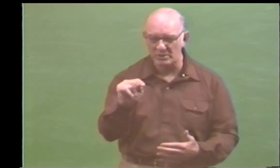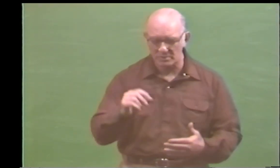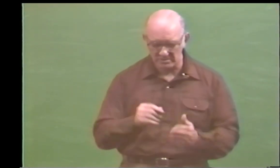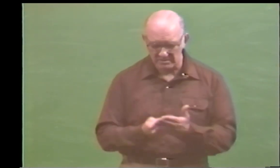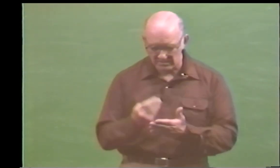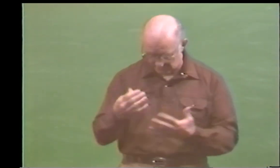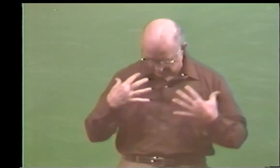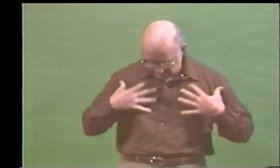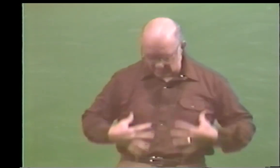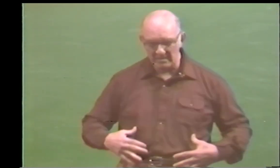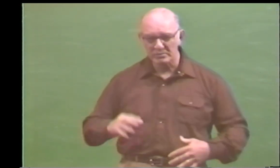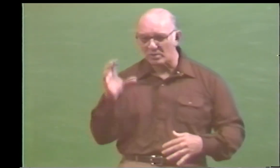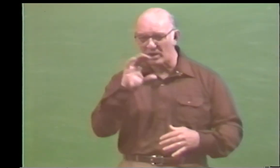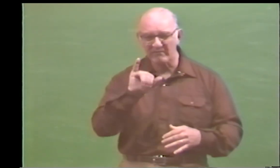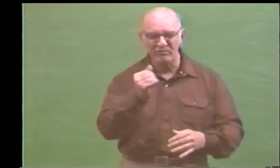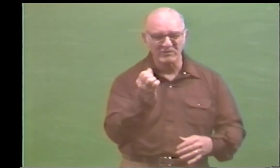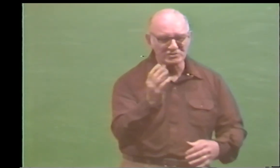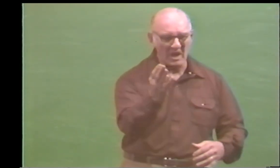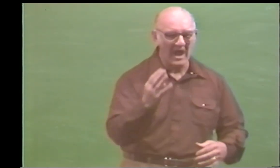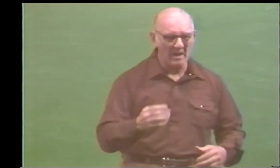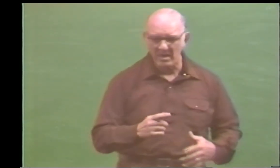suit to look for a job, huh?"